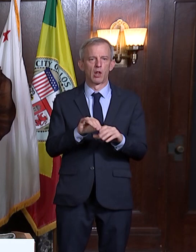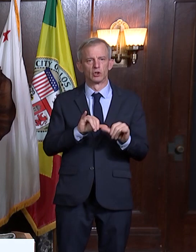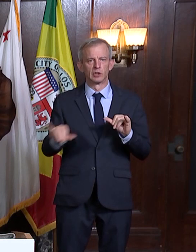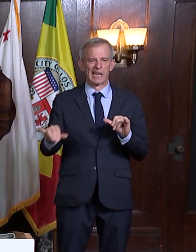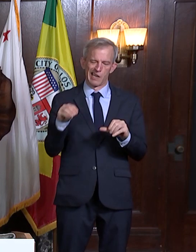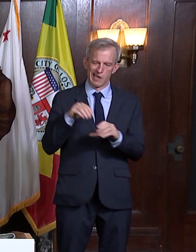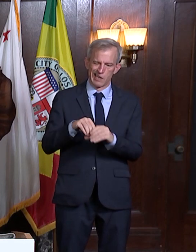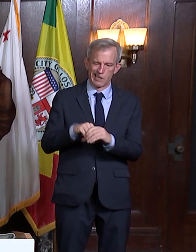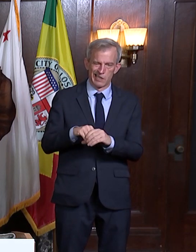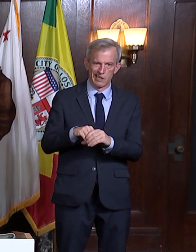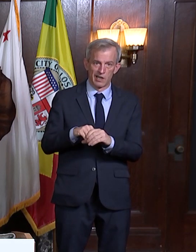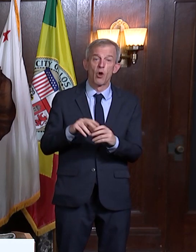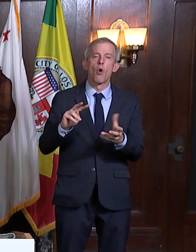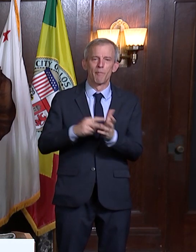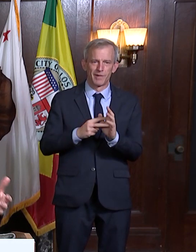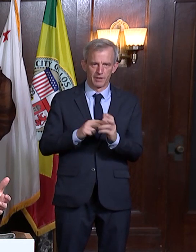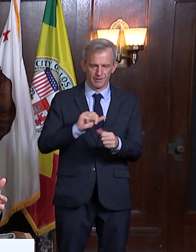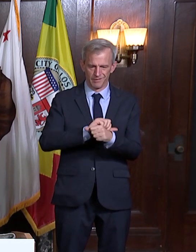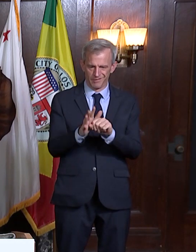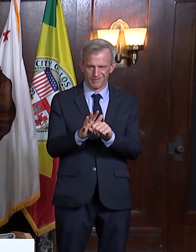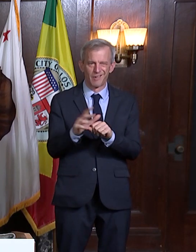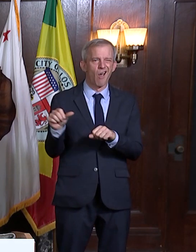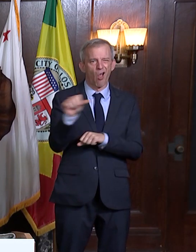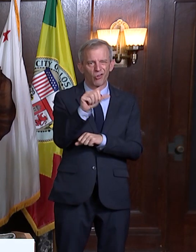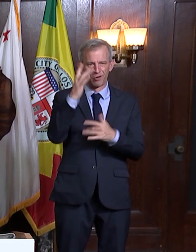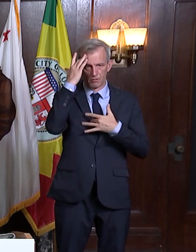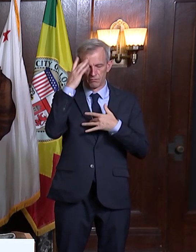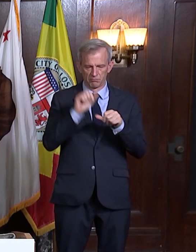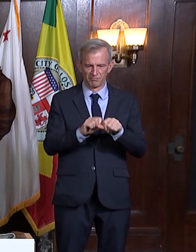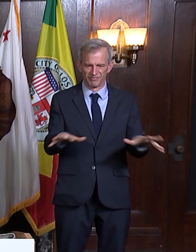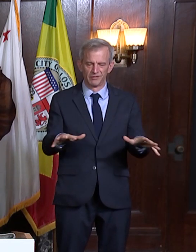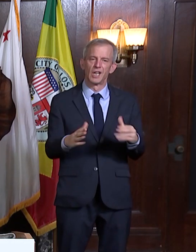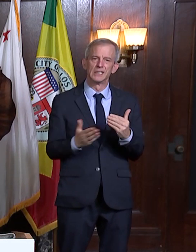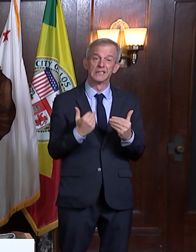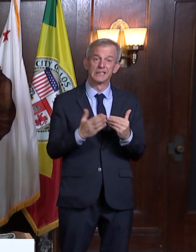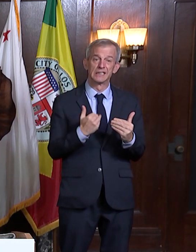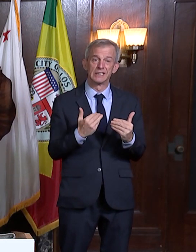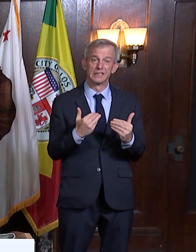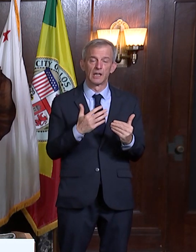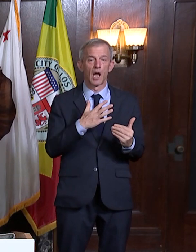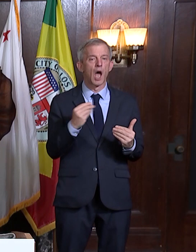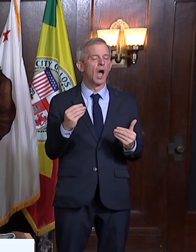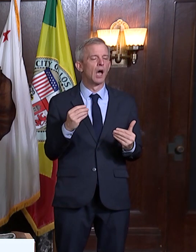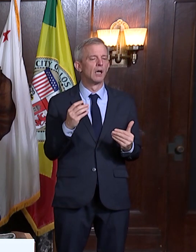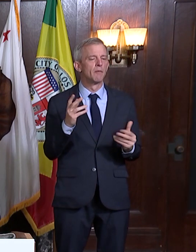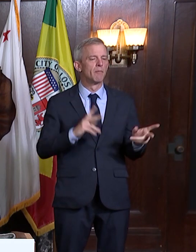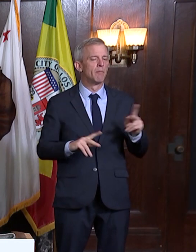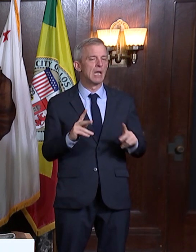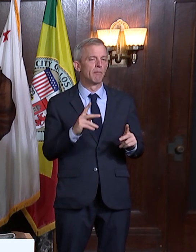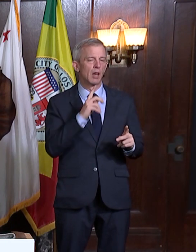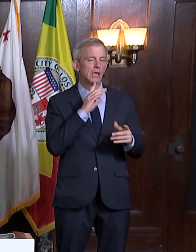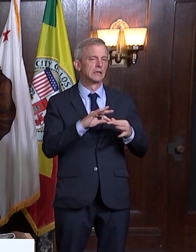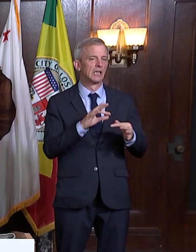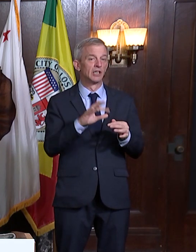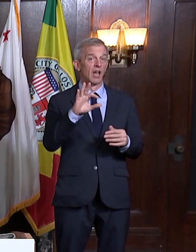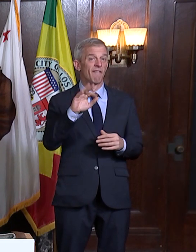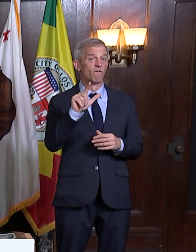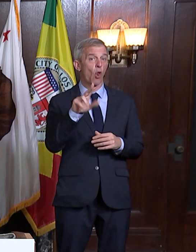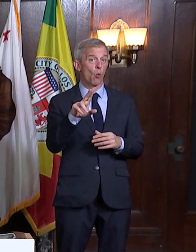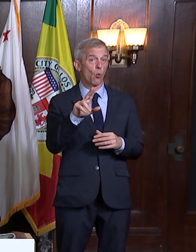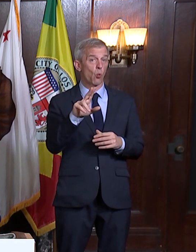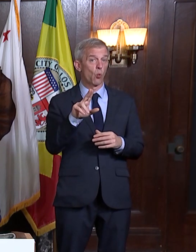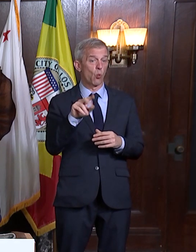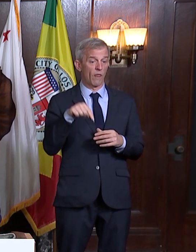COVID-19, to spread. Not only that, flu season, which experts say could be especially bad this year, is also bearing down on us at the same